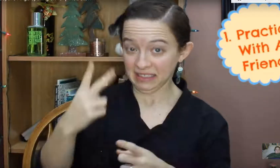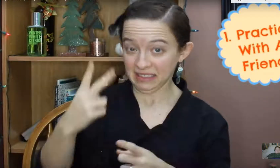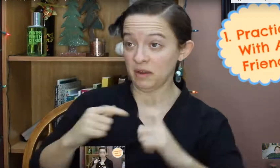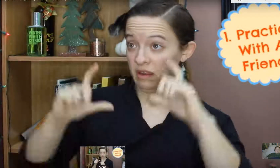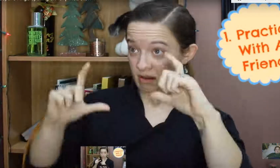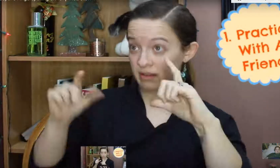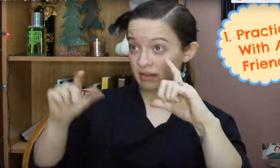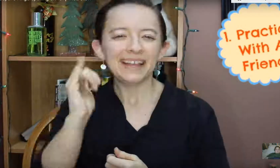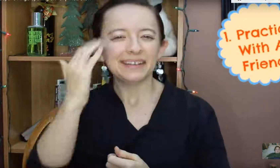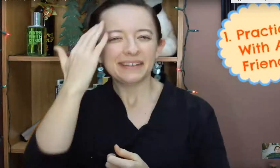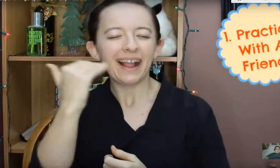sometimes that,